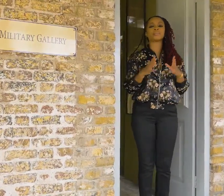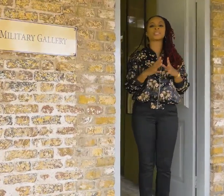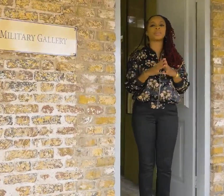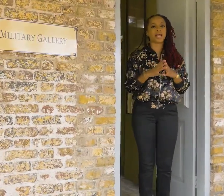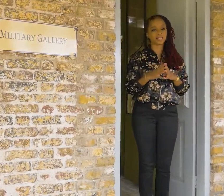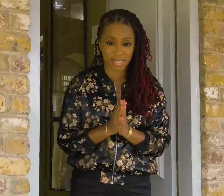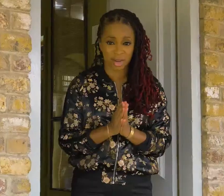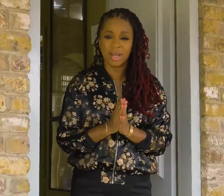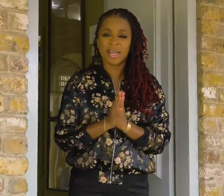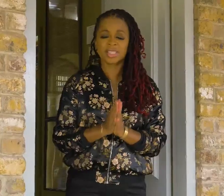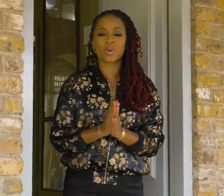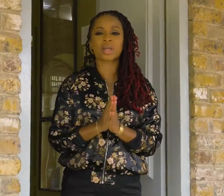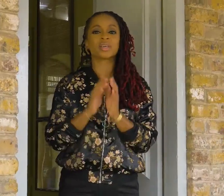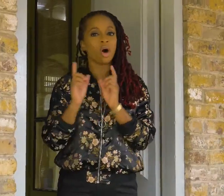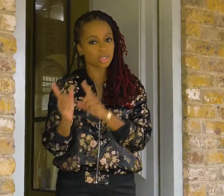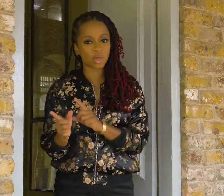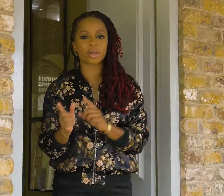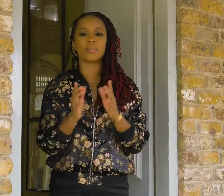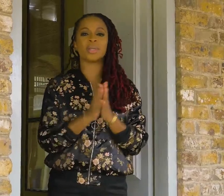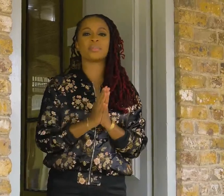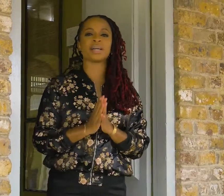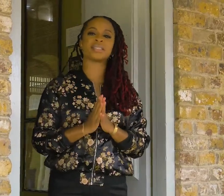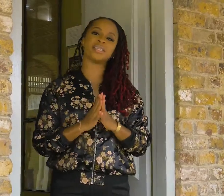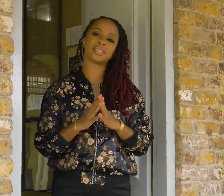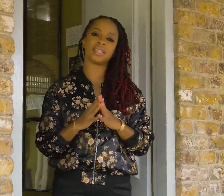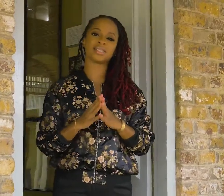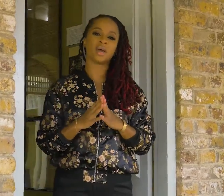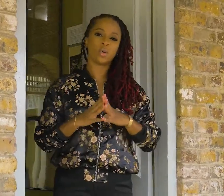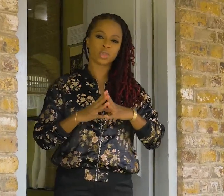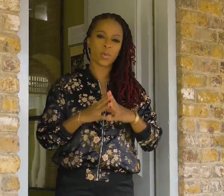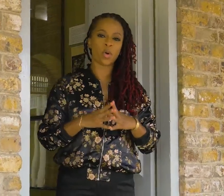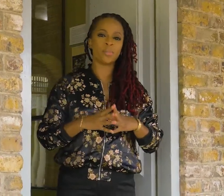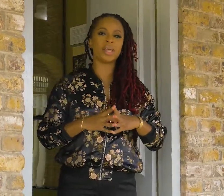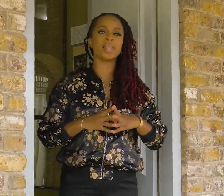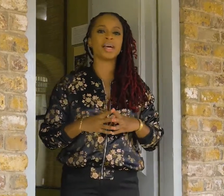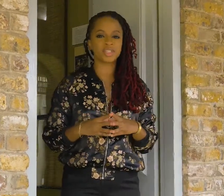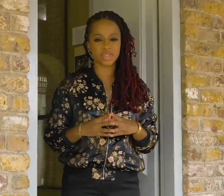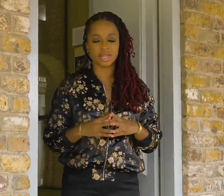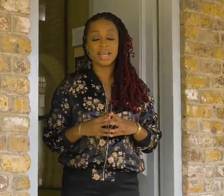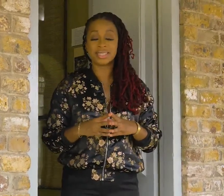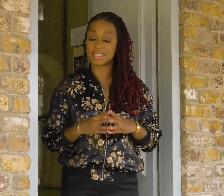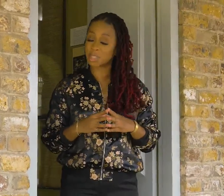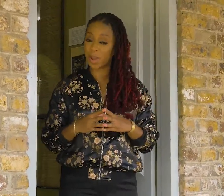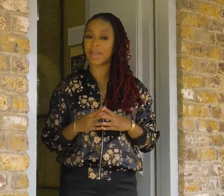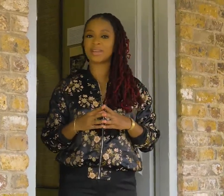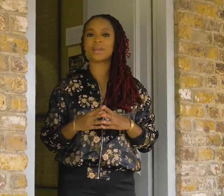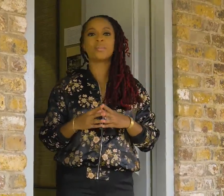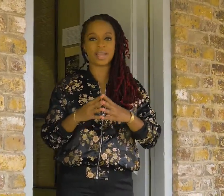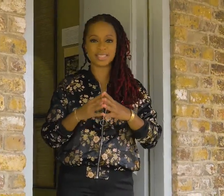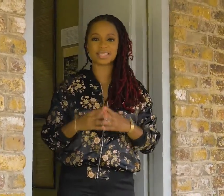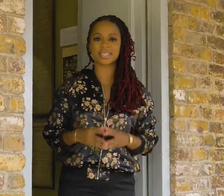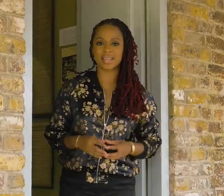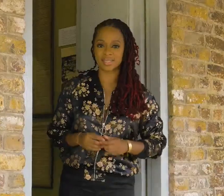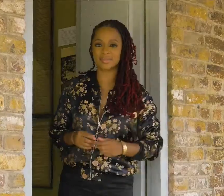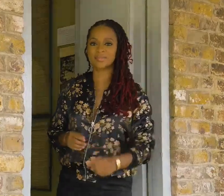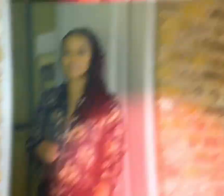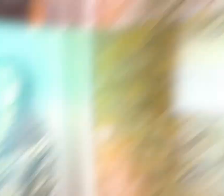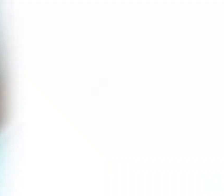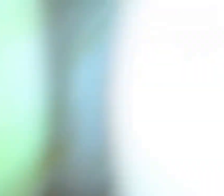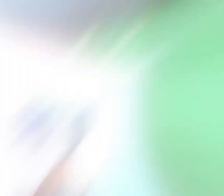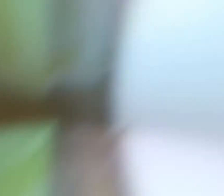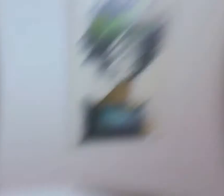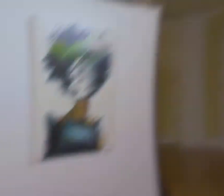group PM Splash. Now, his work is also accompanied by Cindy Celeste, whose poem Illustria is inspired by his